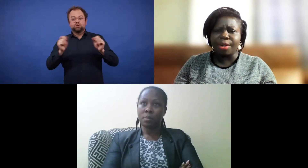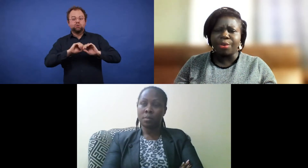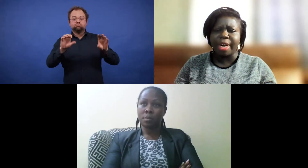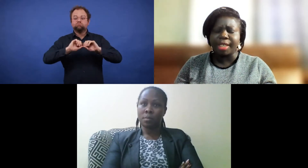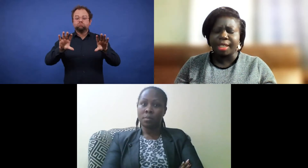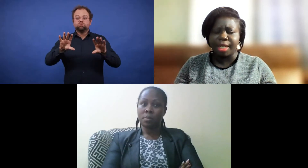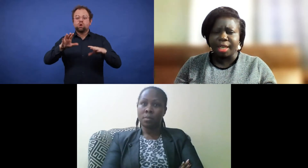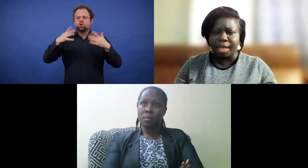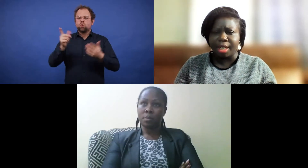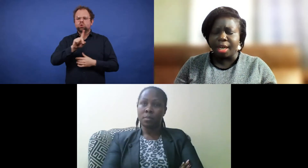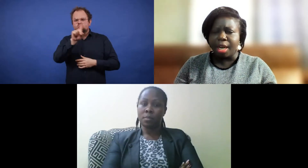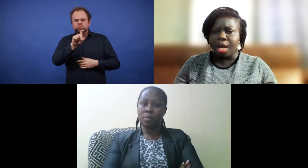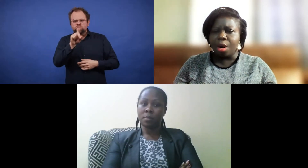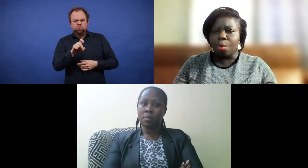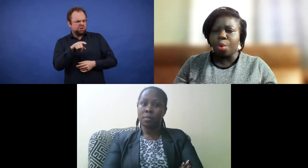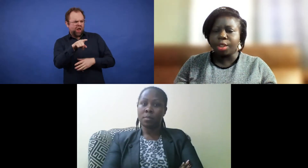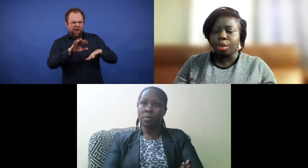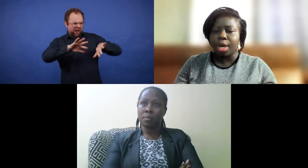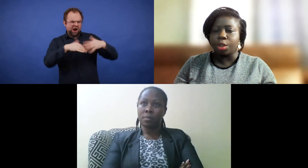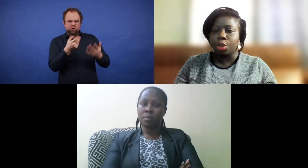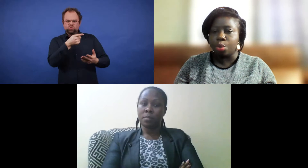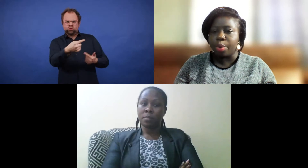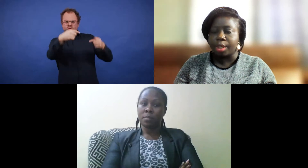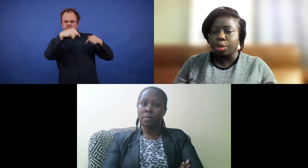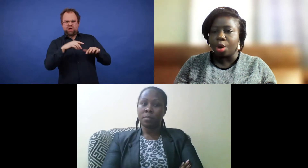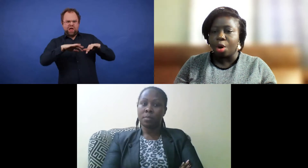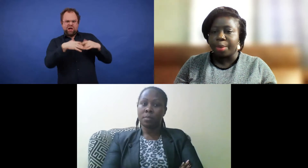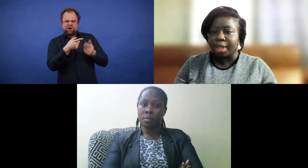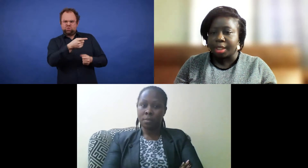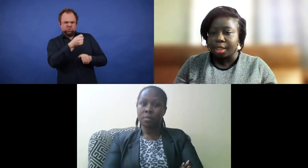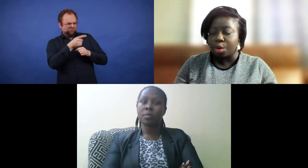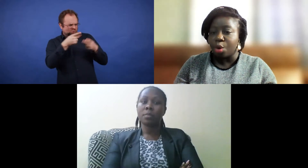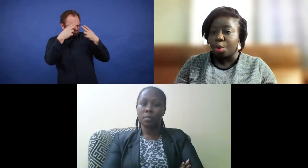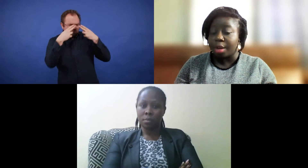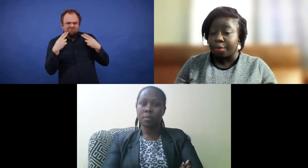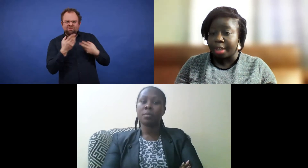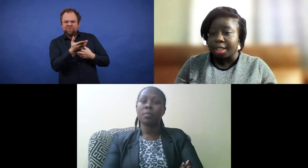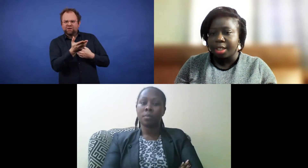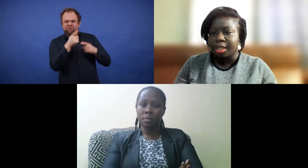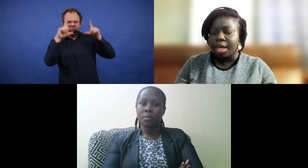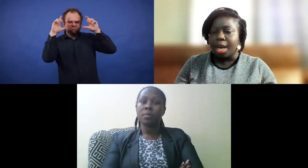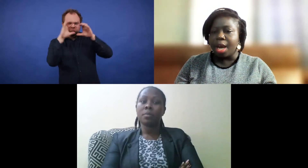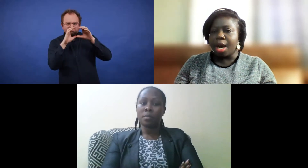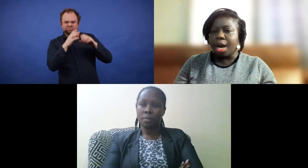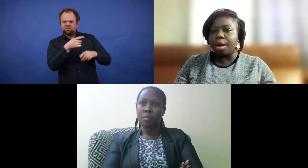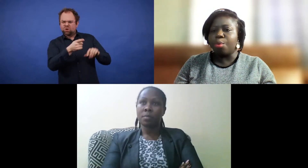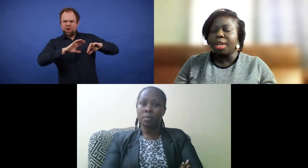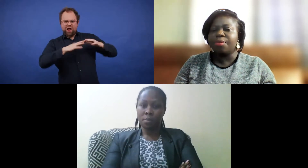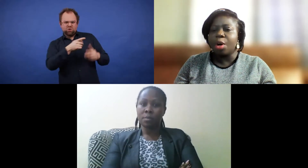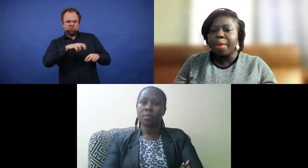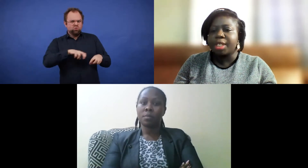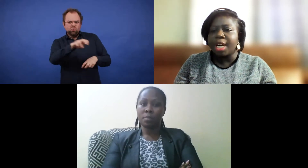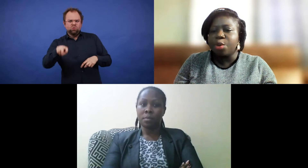actually addressing what you can do with your competencies or your qualifications,